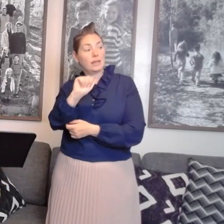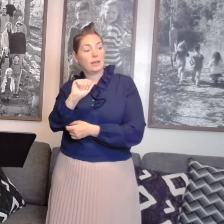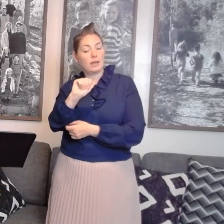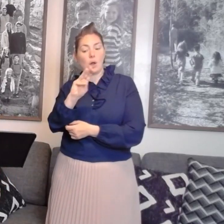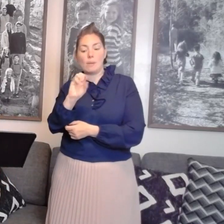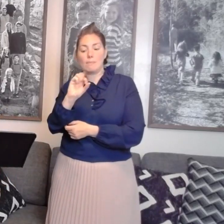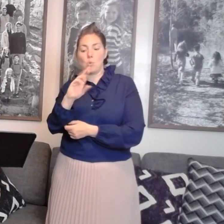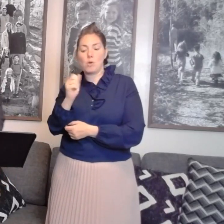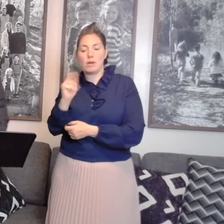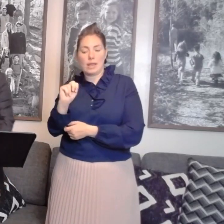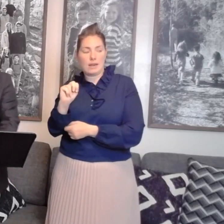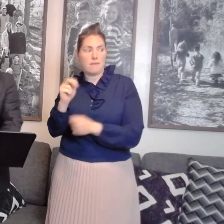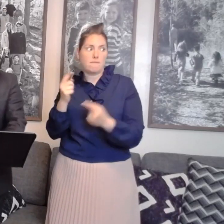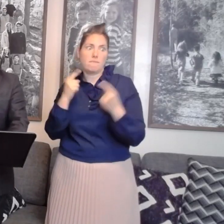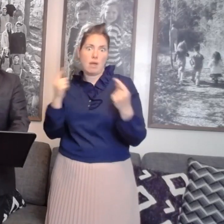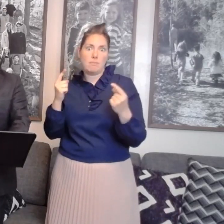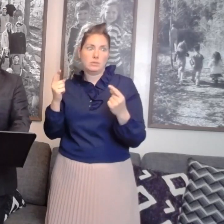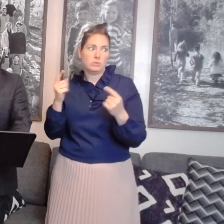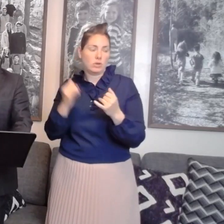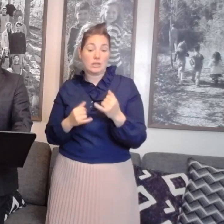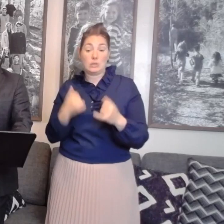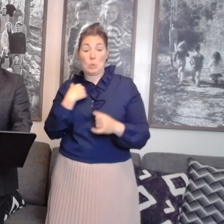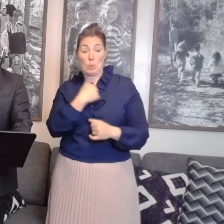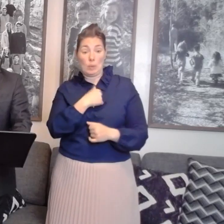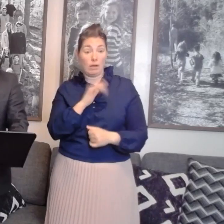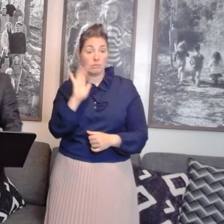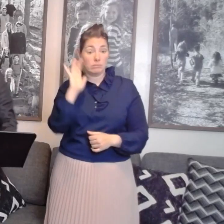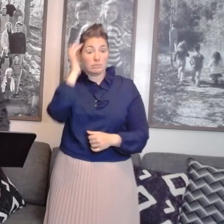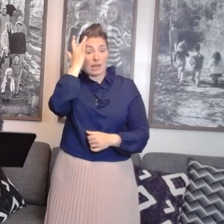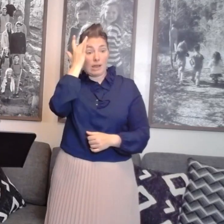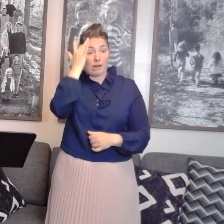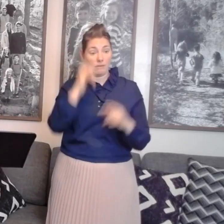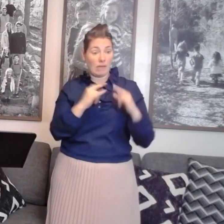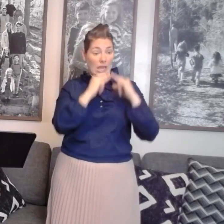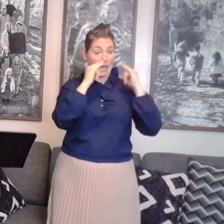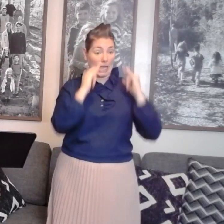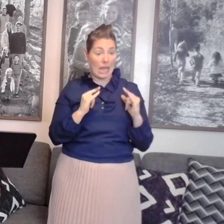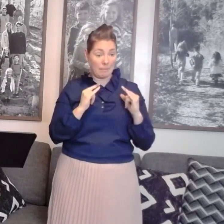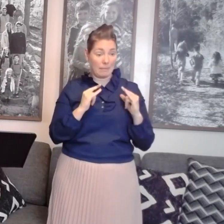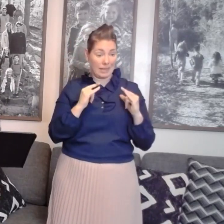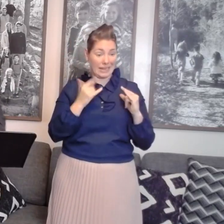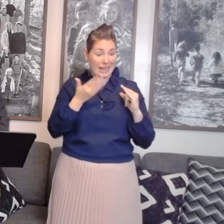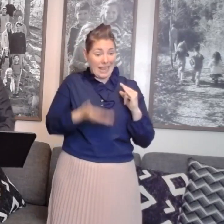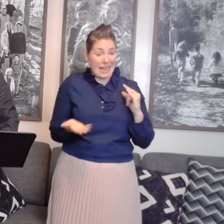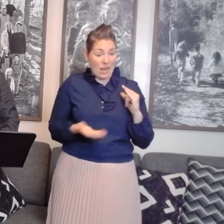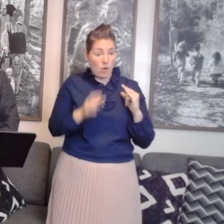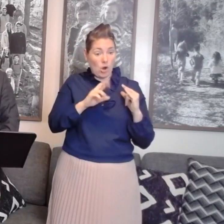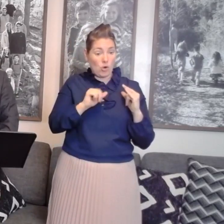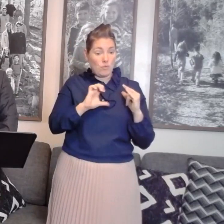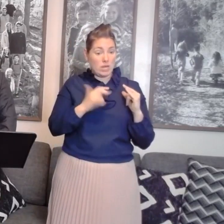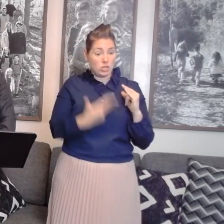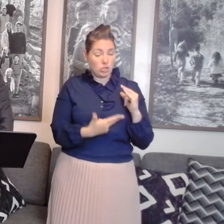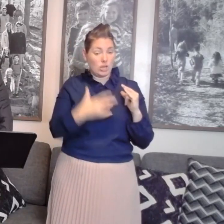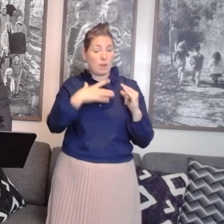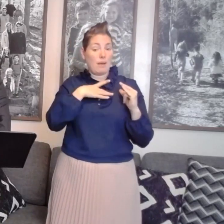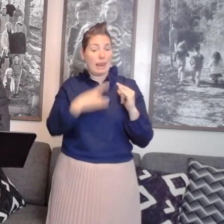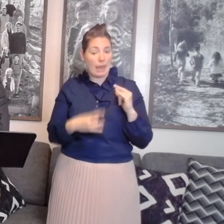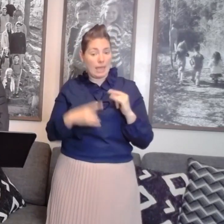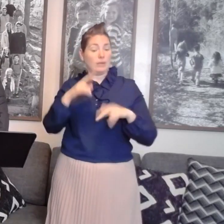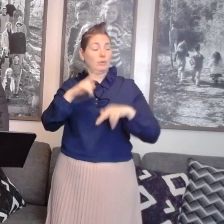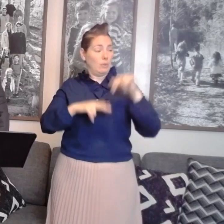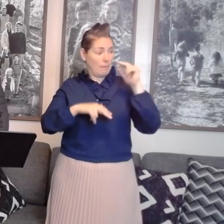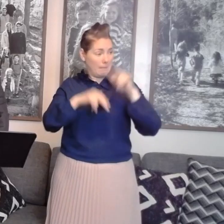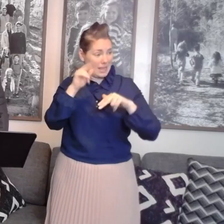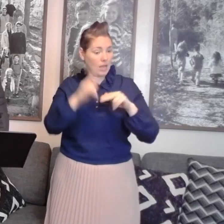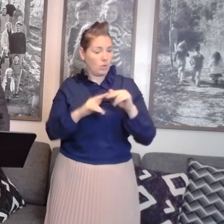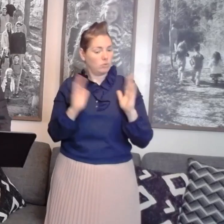Morgan, we are tired of camping out in the open at the ranch in San Simeon, and I would like to build